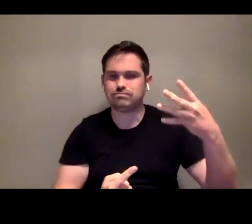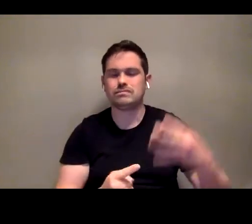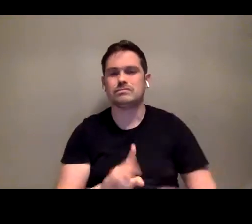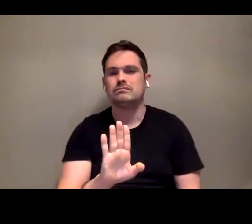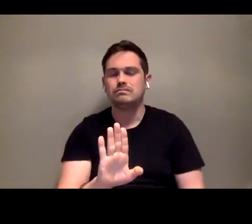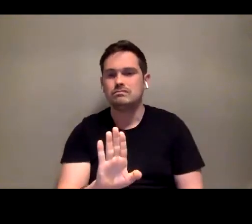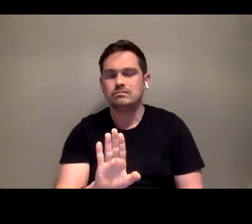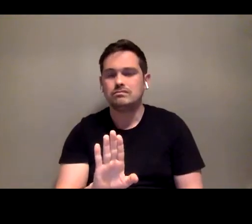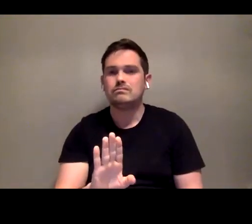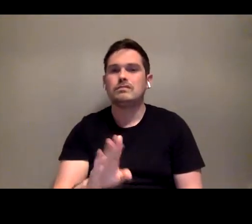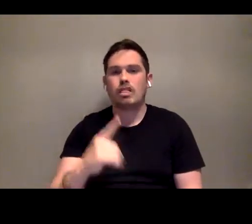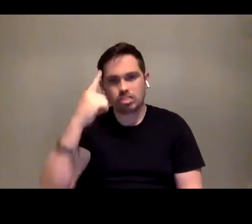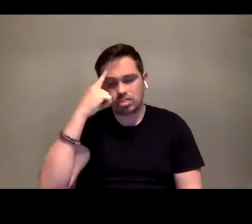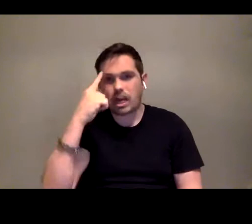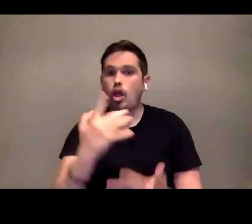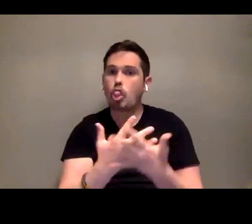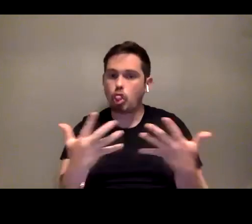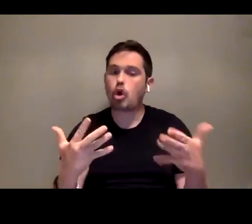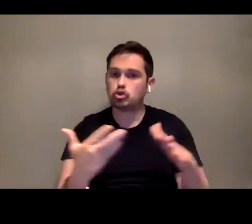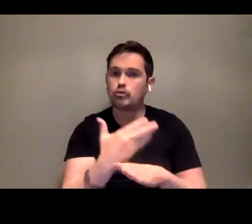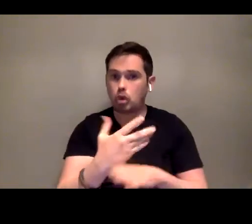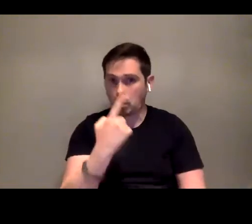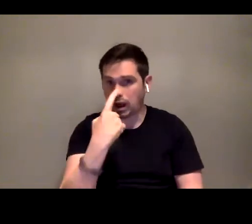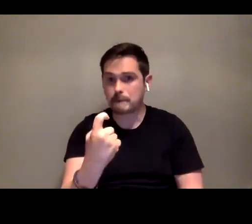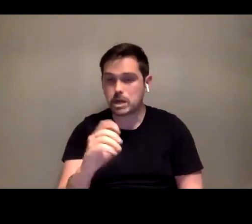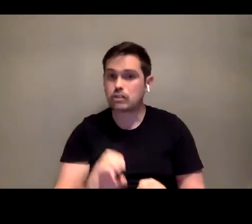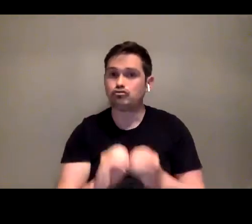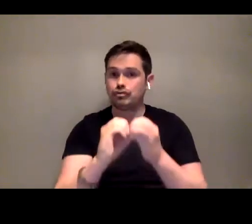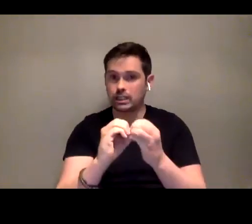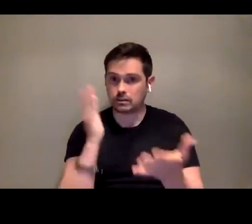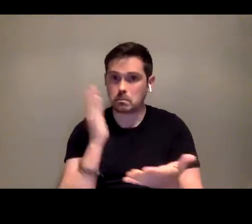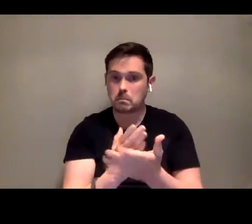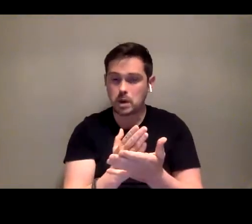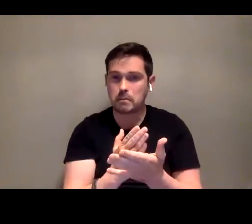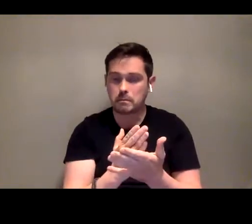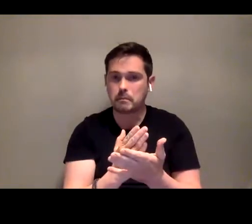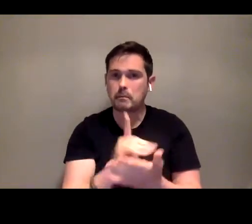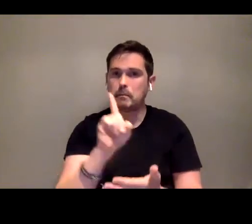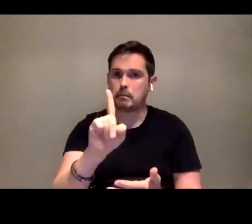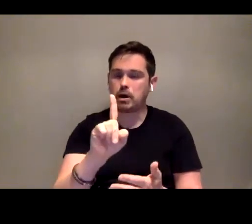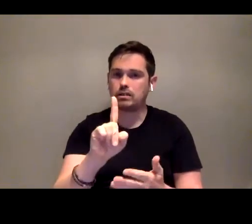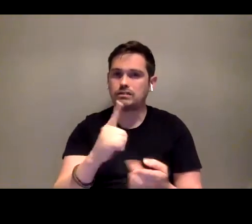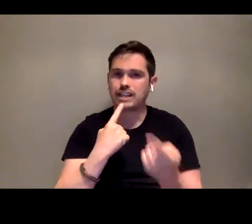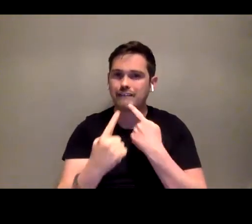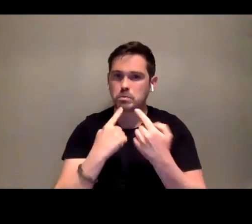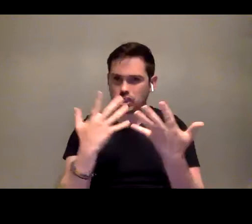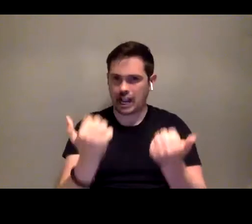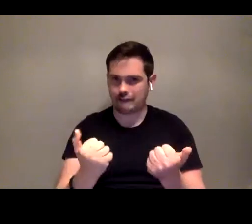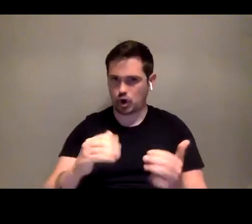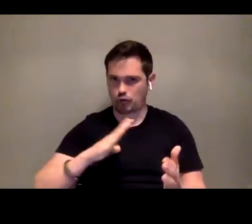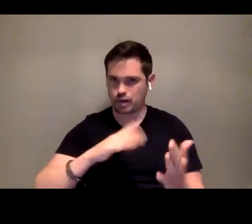think many, many more could be. This is just saying, well, look, even just looking at the data we have already, we know